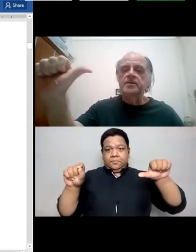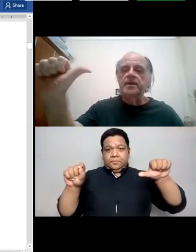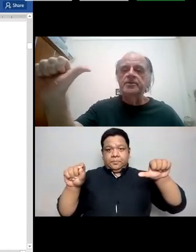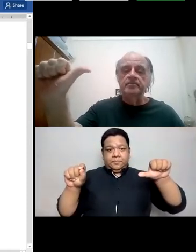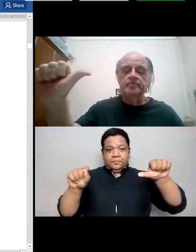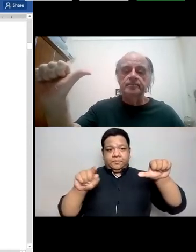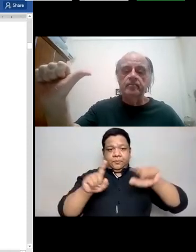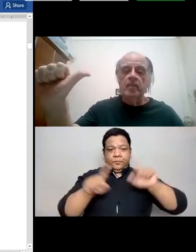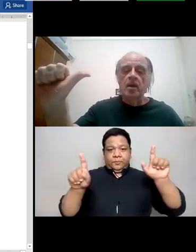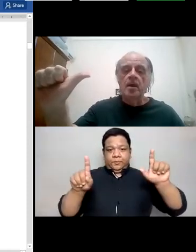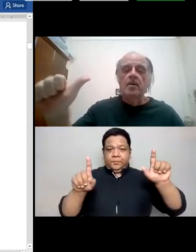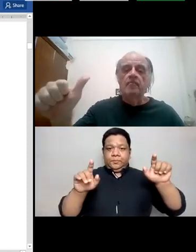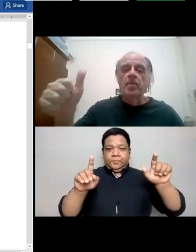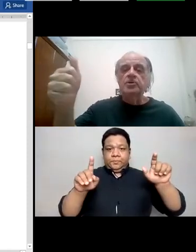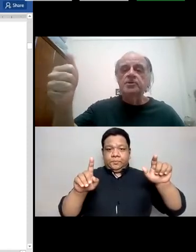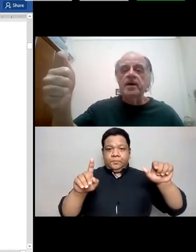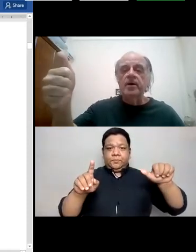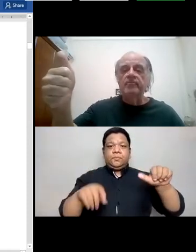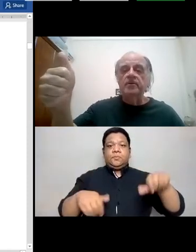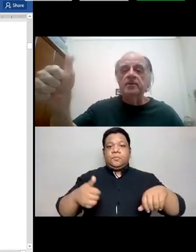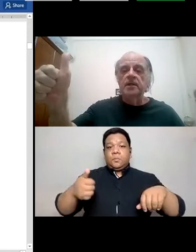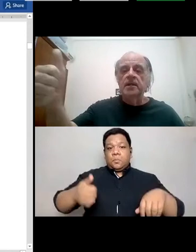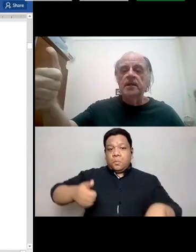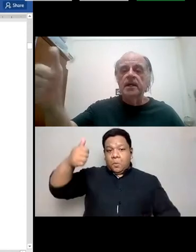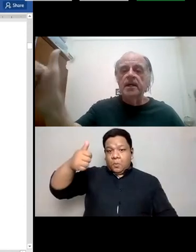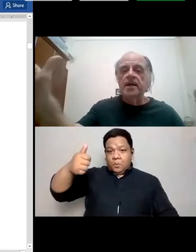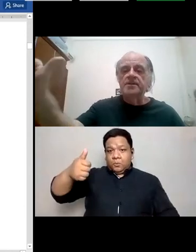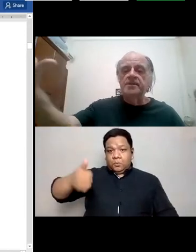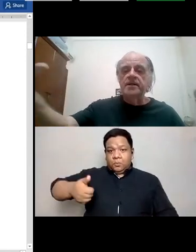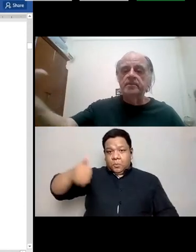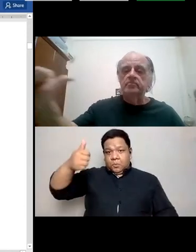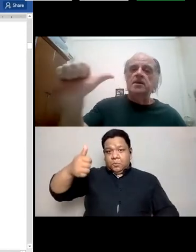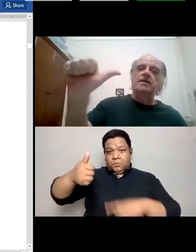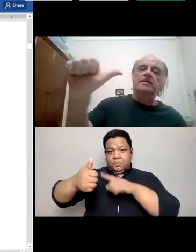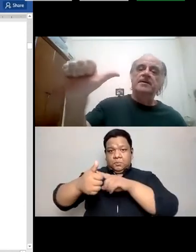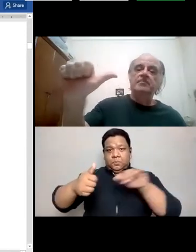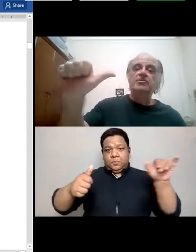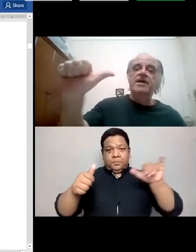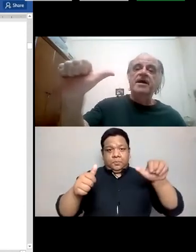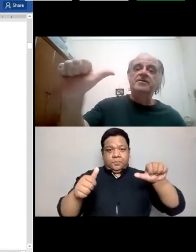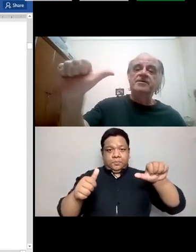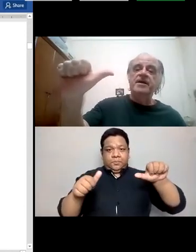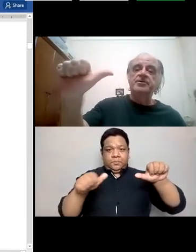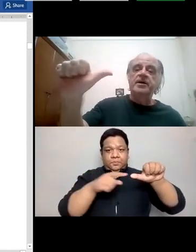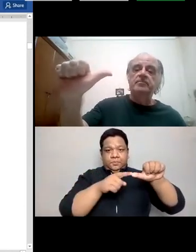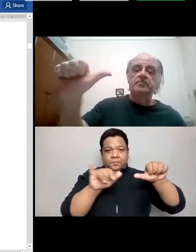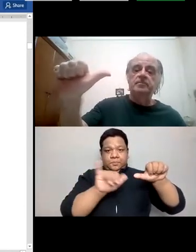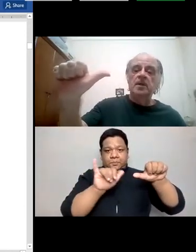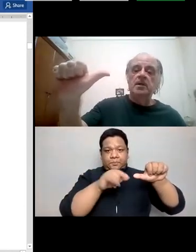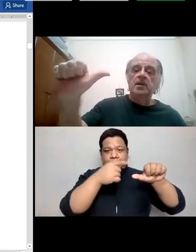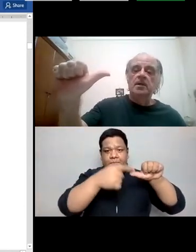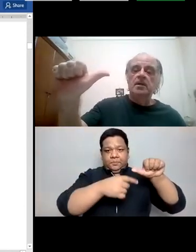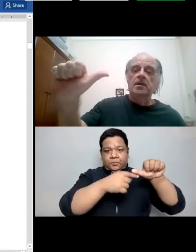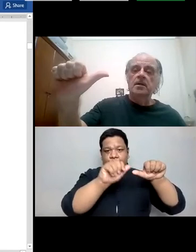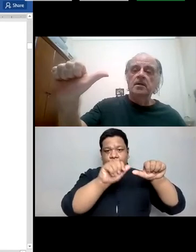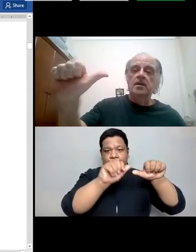this handshake. Most, however, has this most has this handshake.